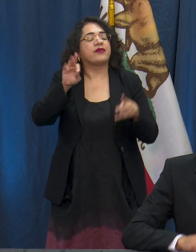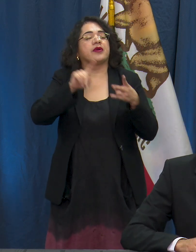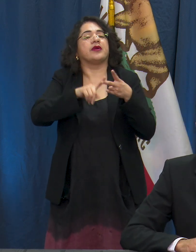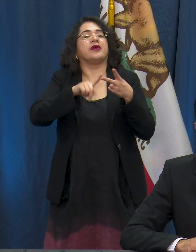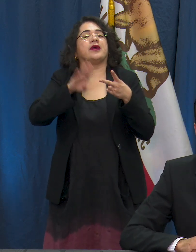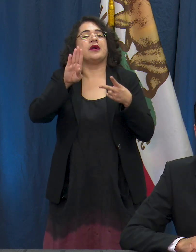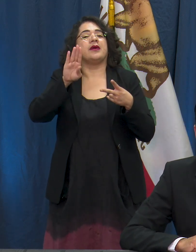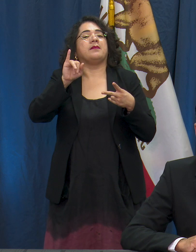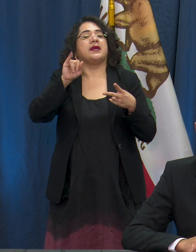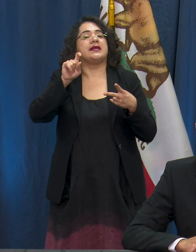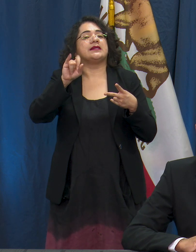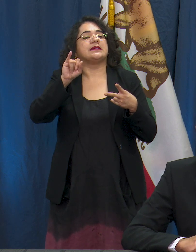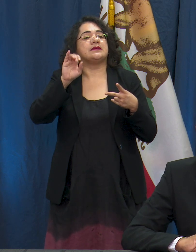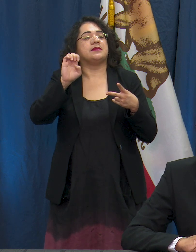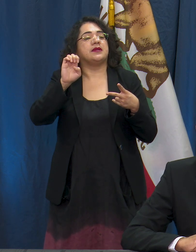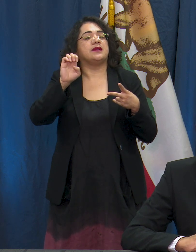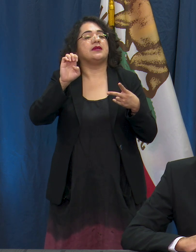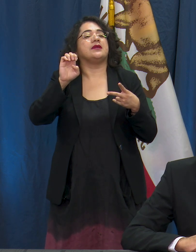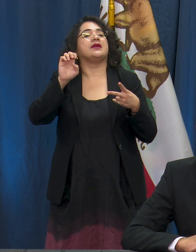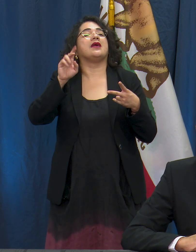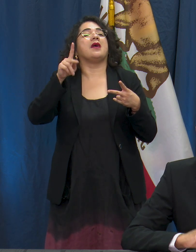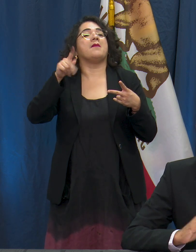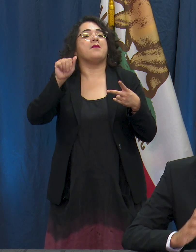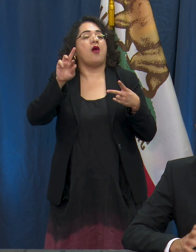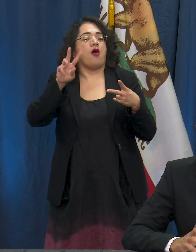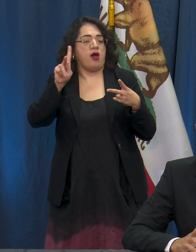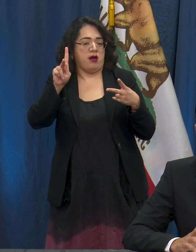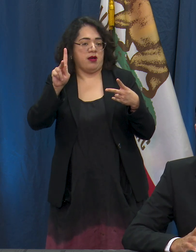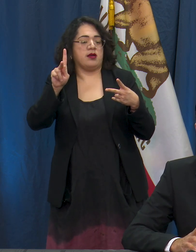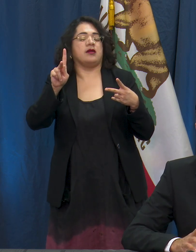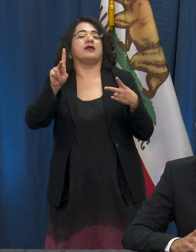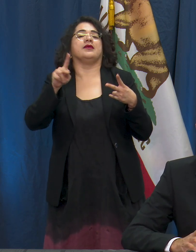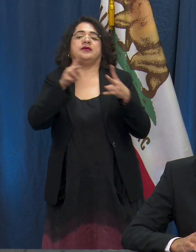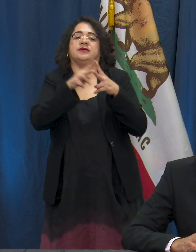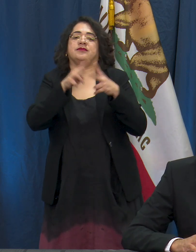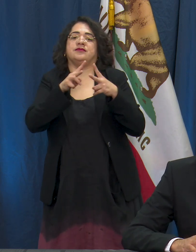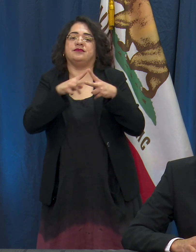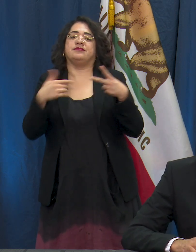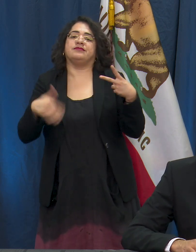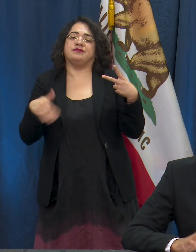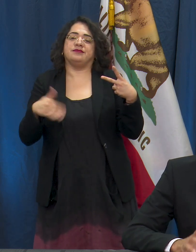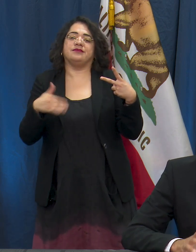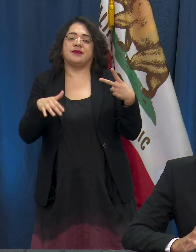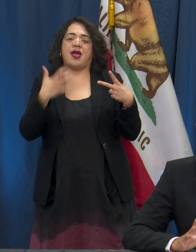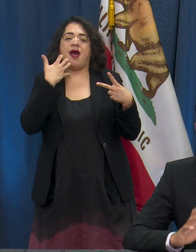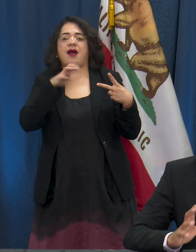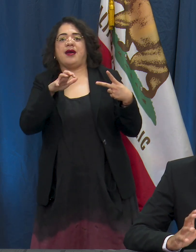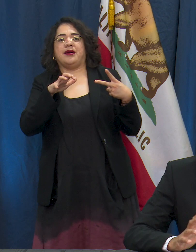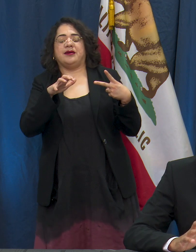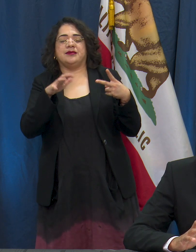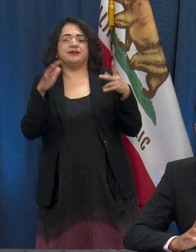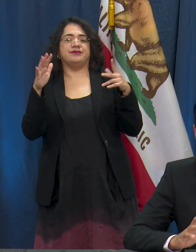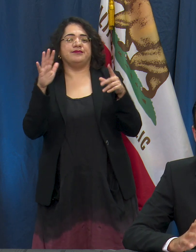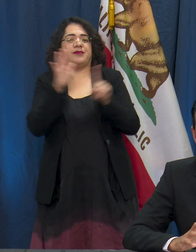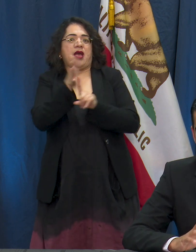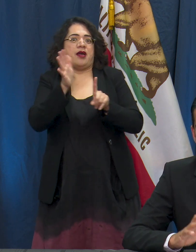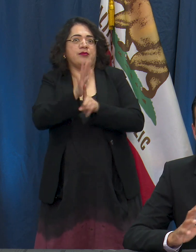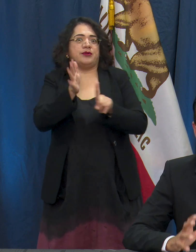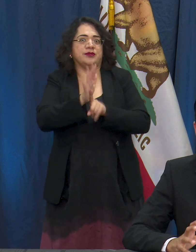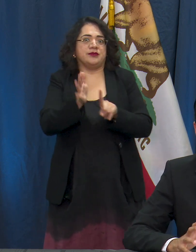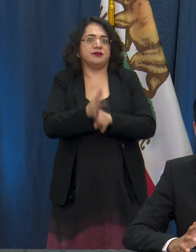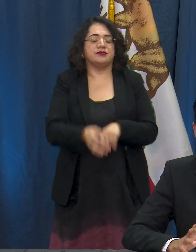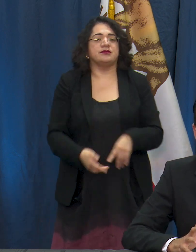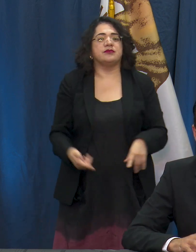other locations. But our police will be out. But we know that we can't out patrol